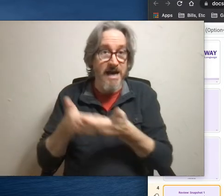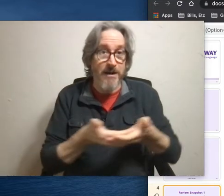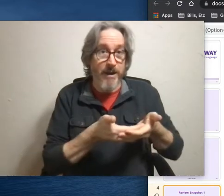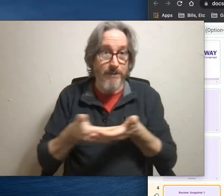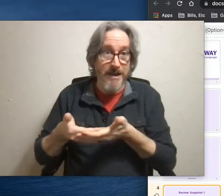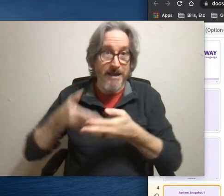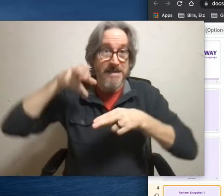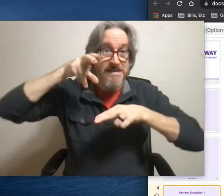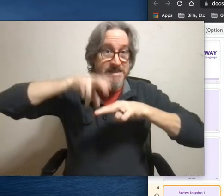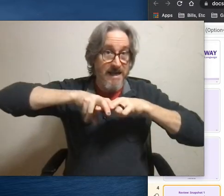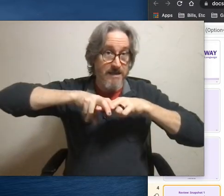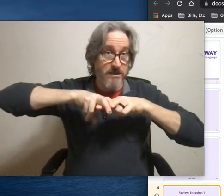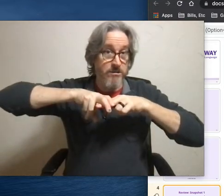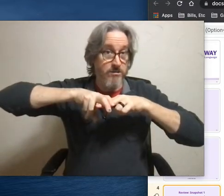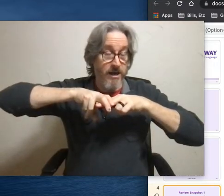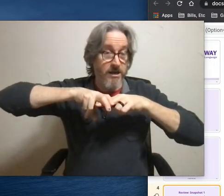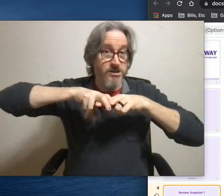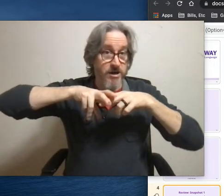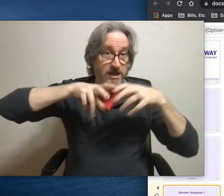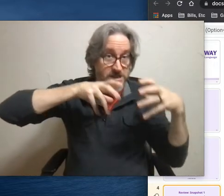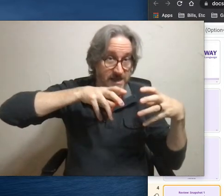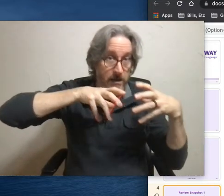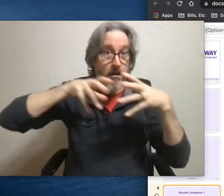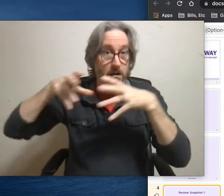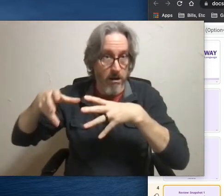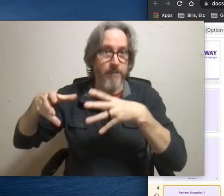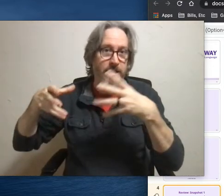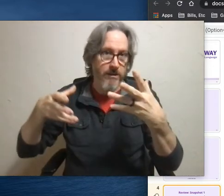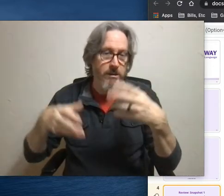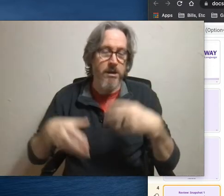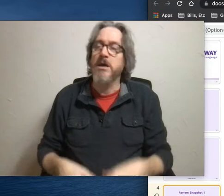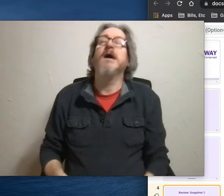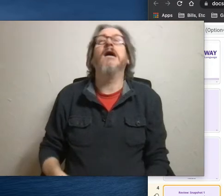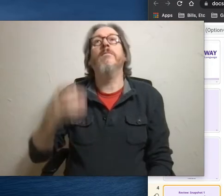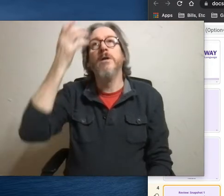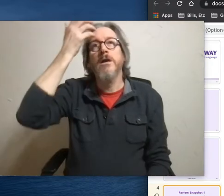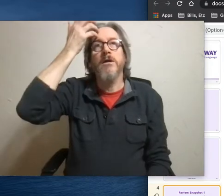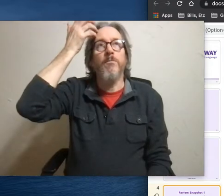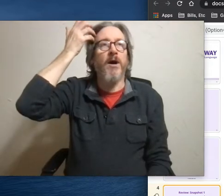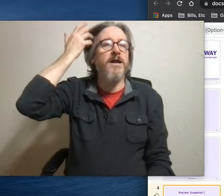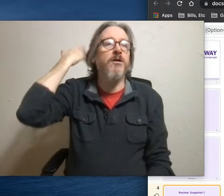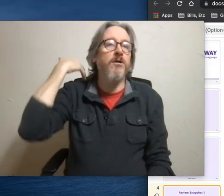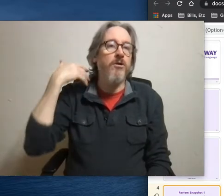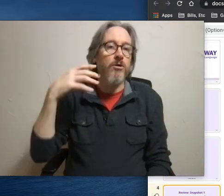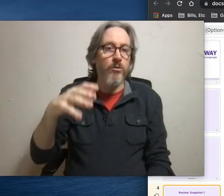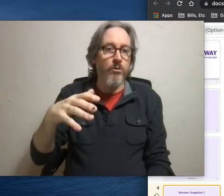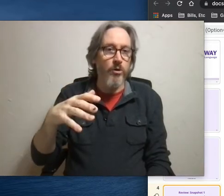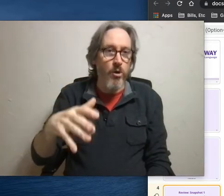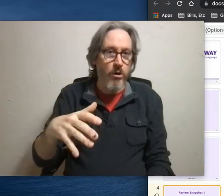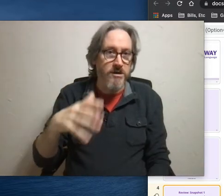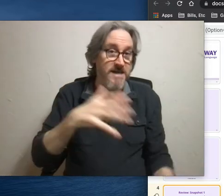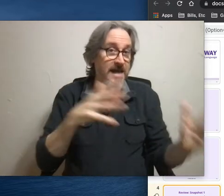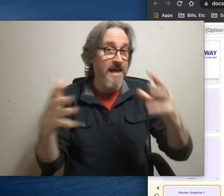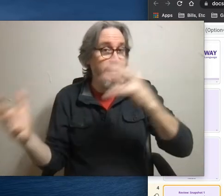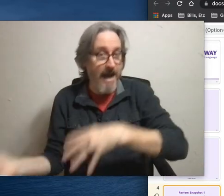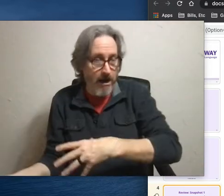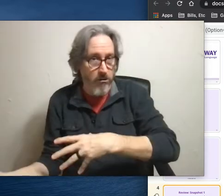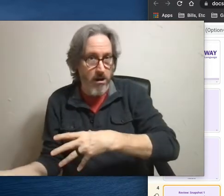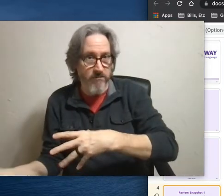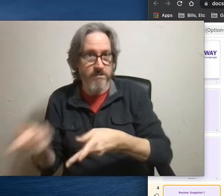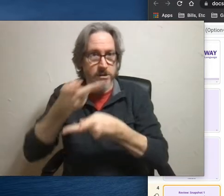it's not babysit, right? Because you're not actually sitting on a baby. But you're